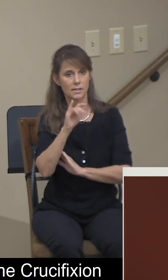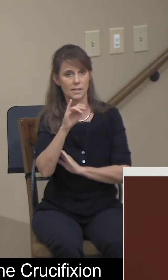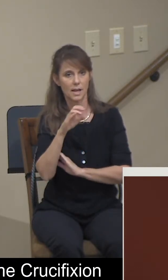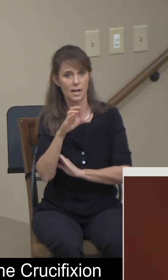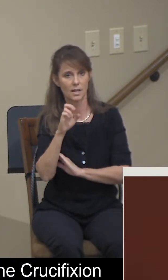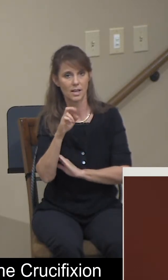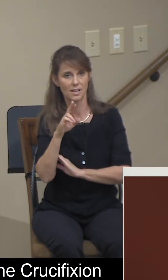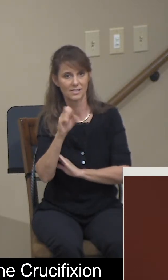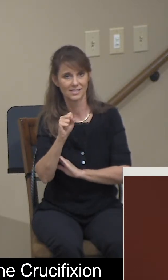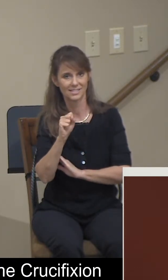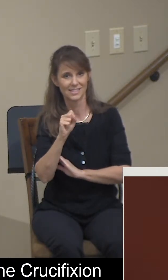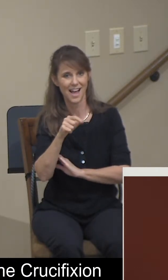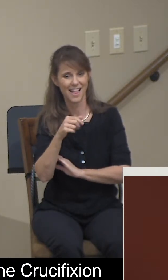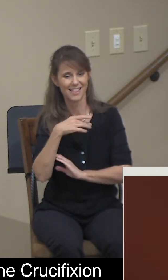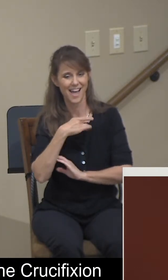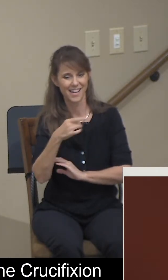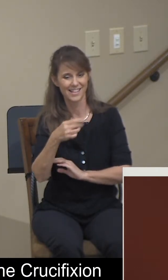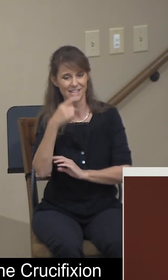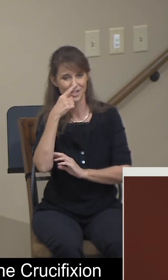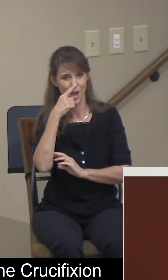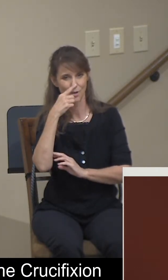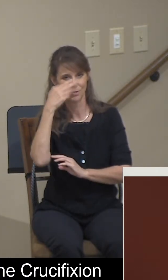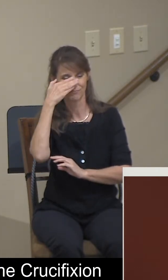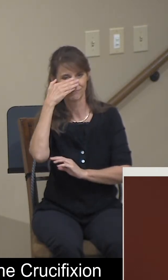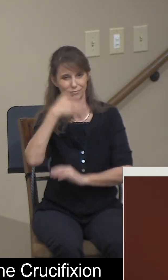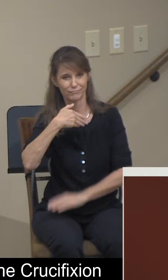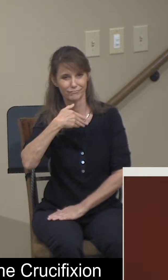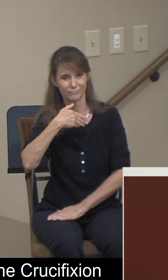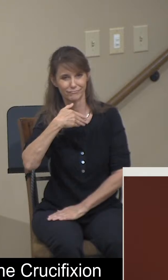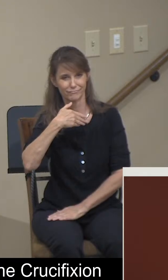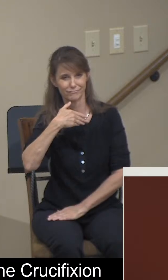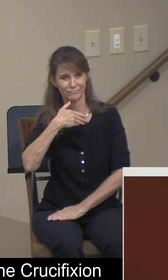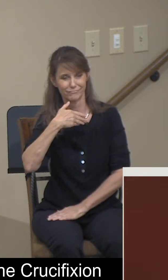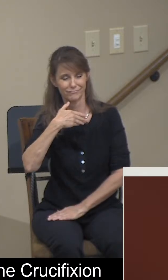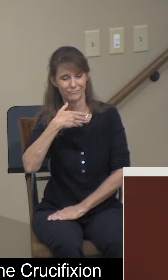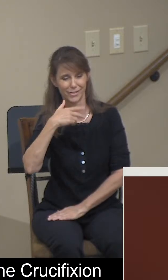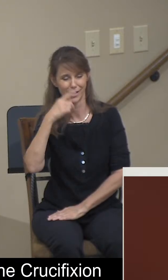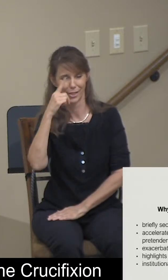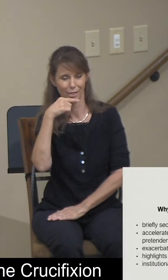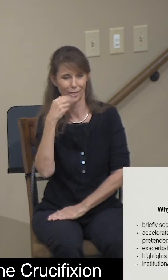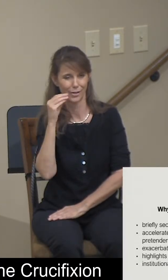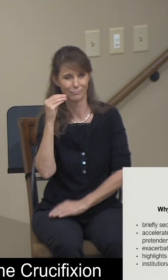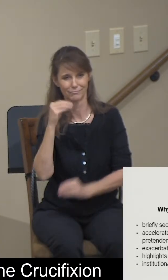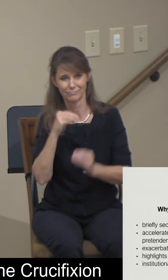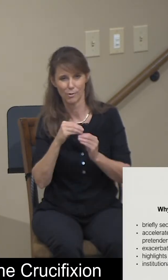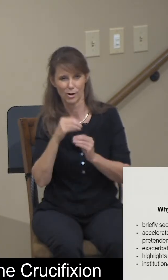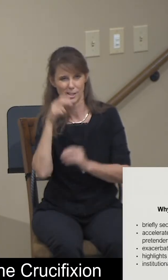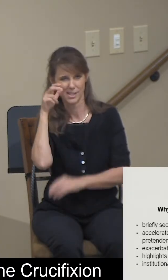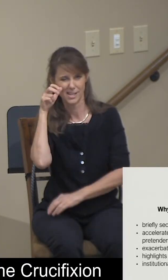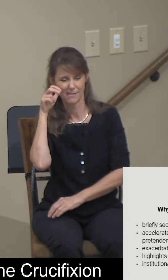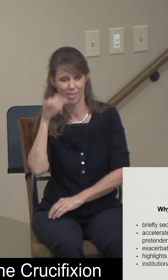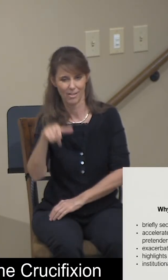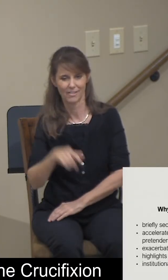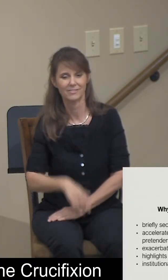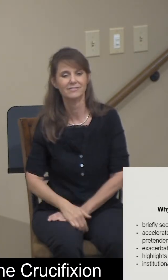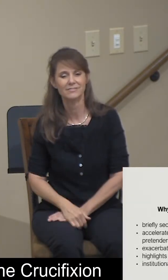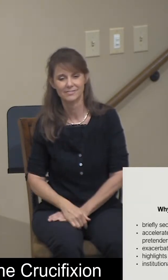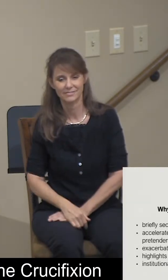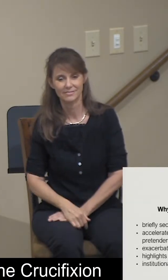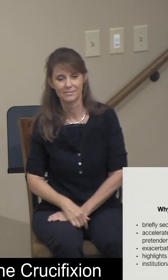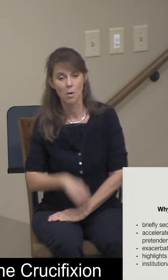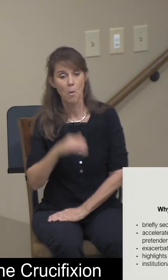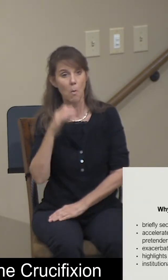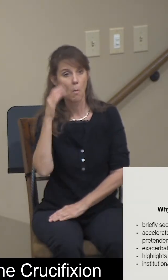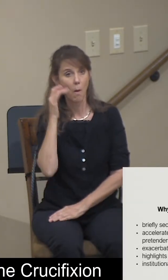he has his nose chopped off just because it makes him look all the more evil in that bust. Why the Maccabean